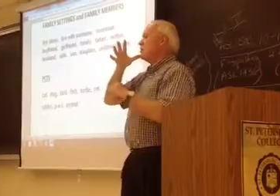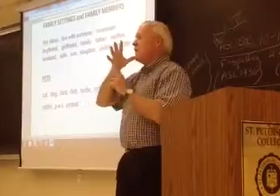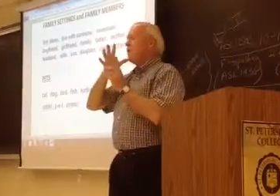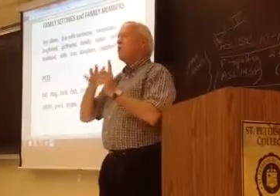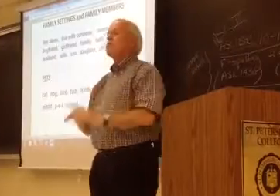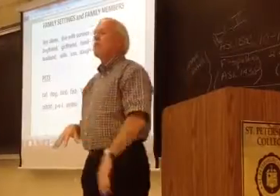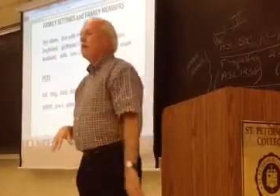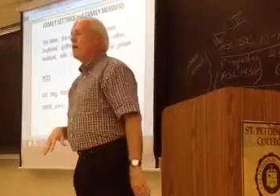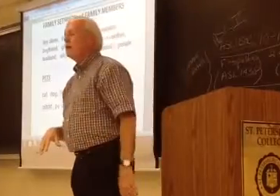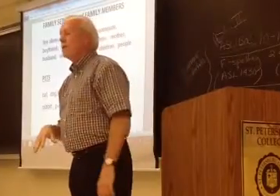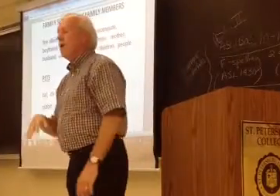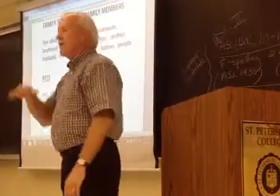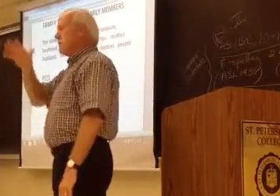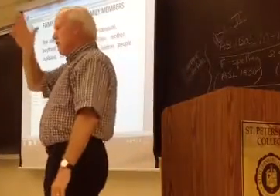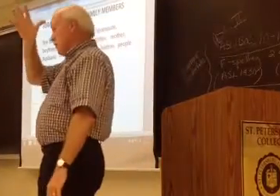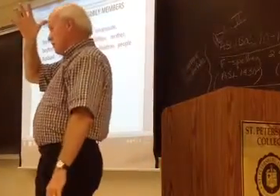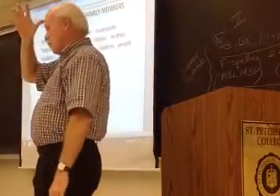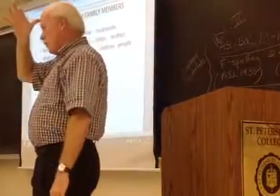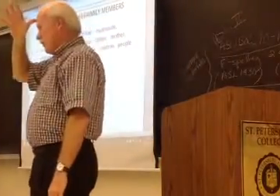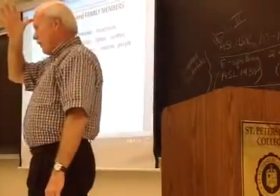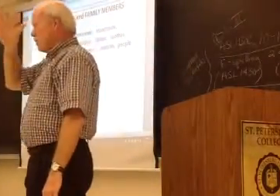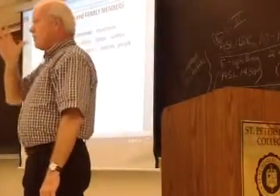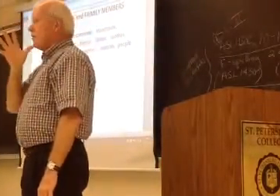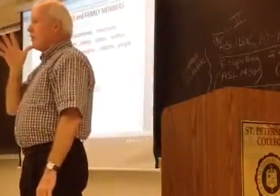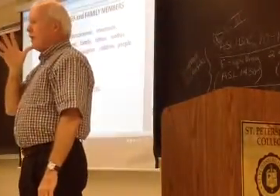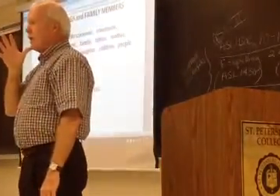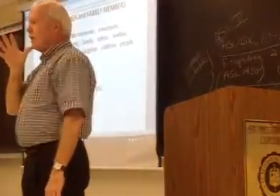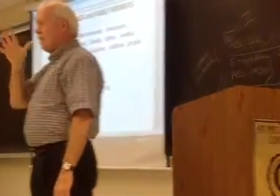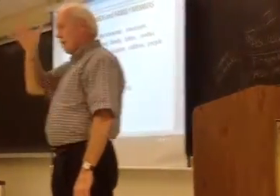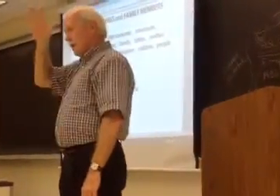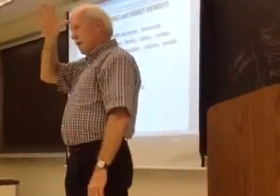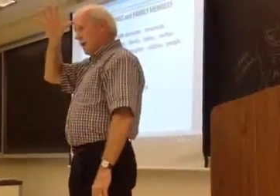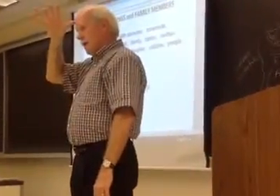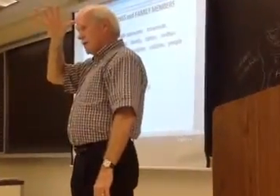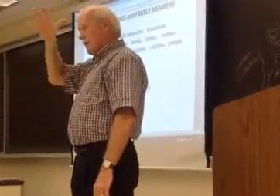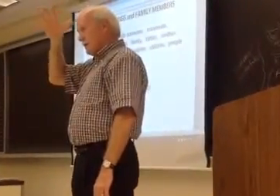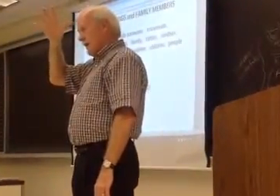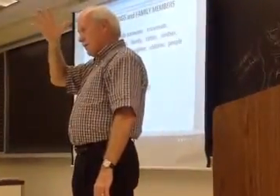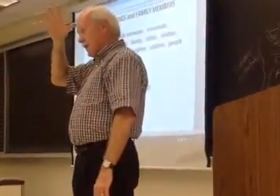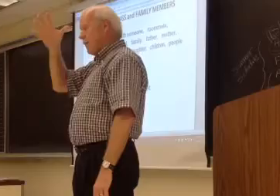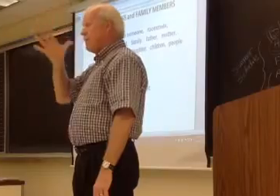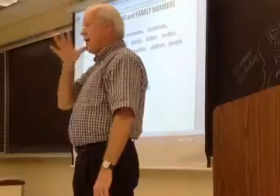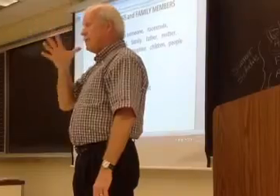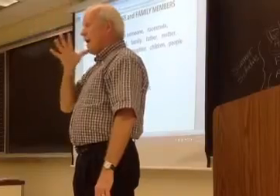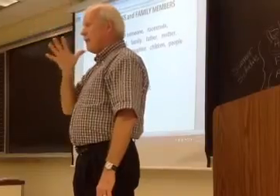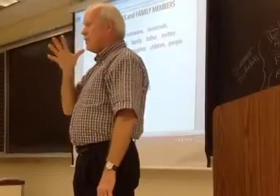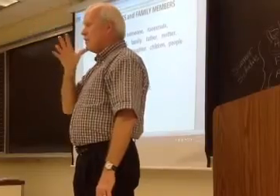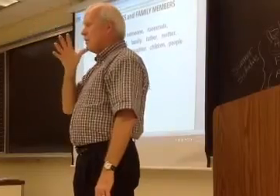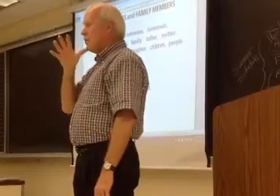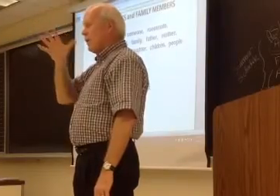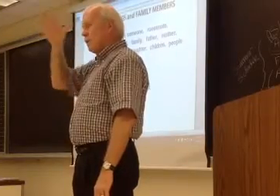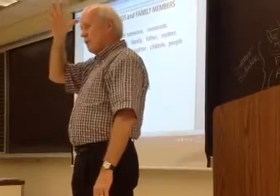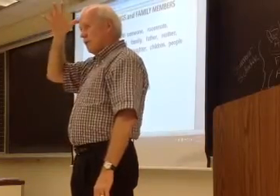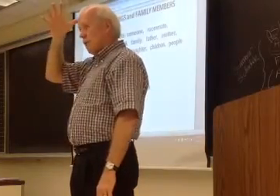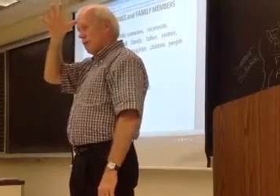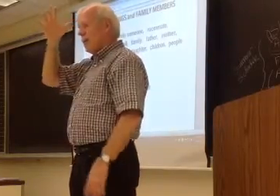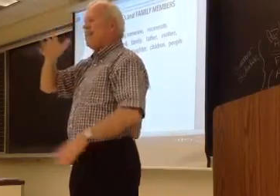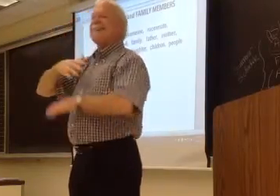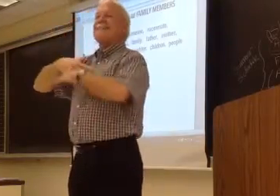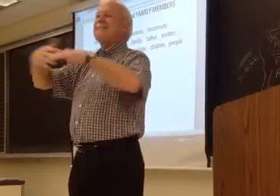another personal variation. Some people just wiggle their fingers a little bit. Instead of the tap, tap, tap, tap, it's a little wiggle, little wiggle. It's